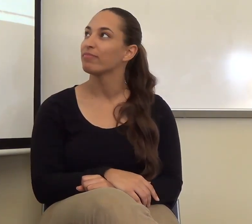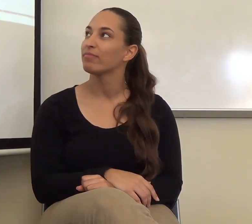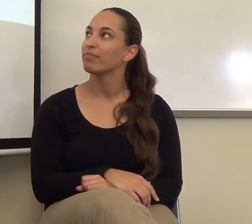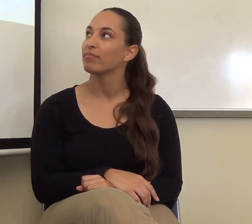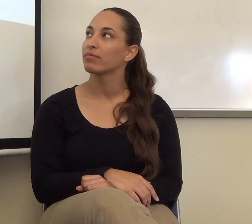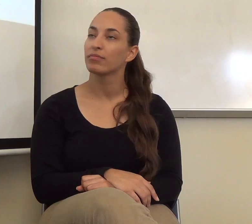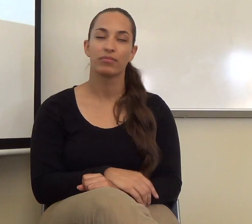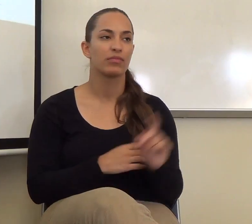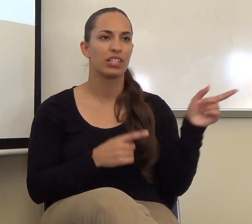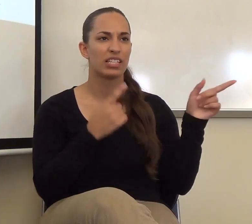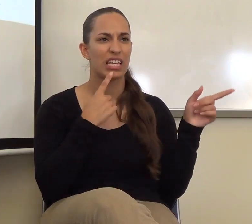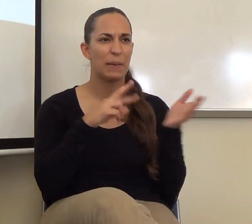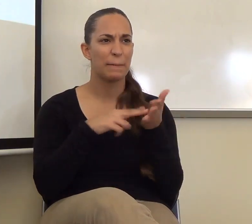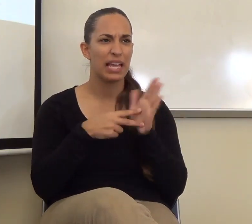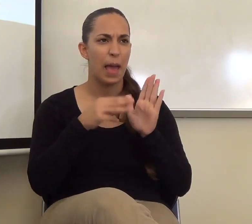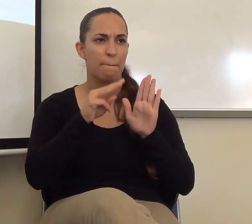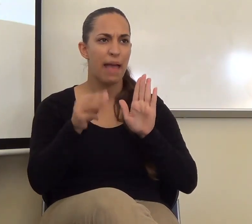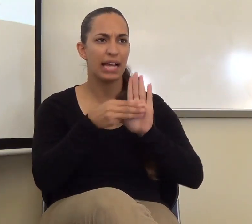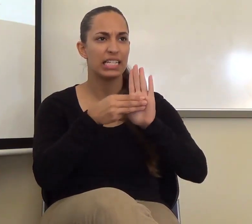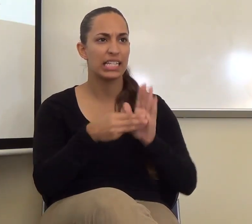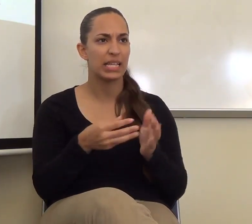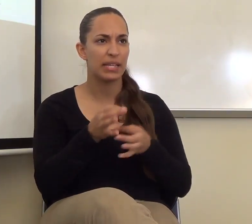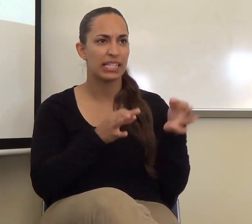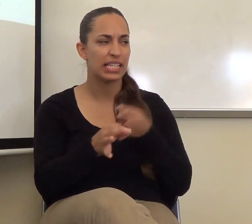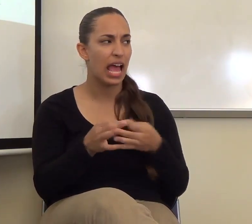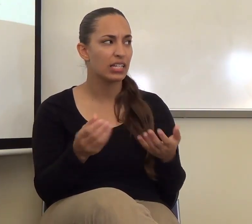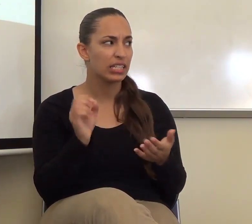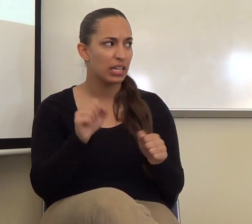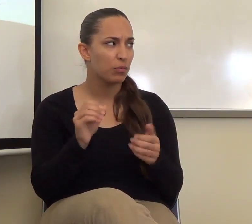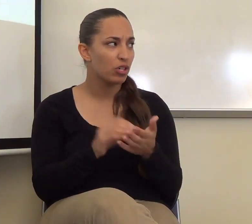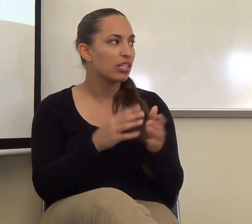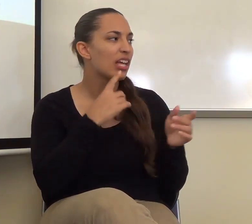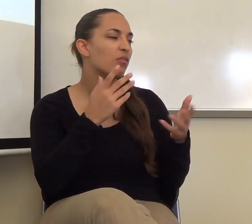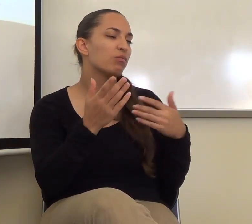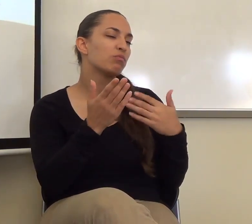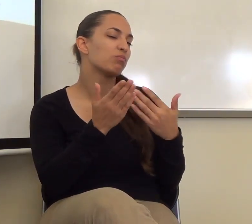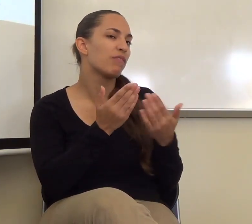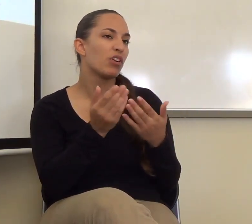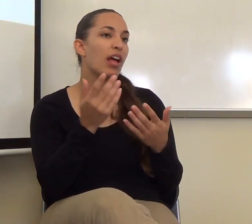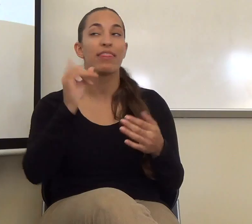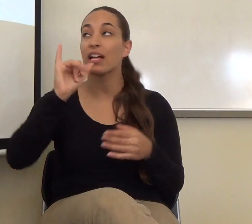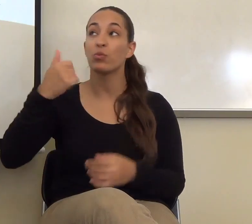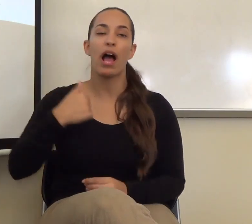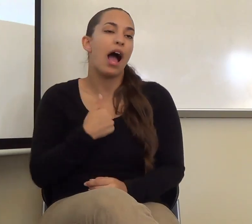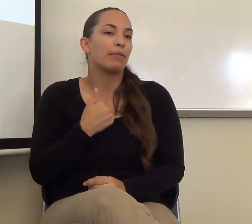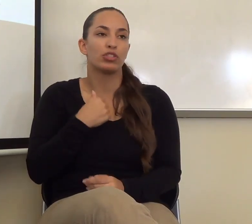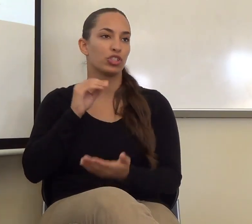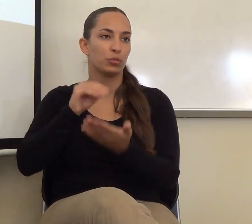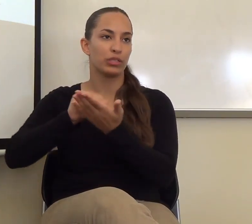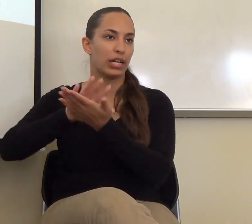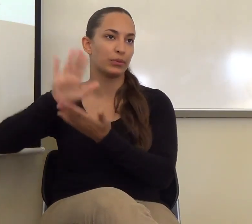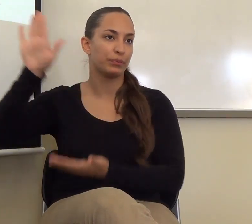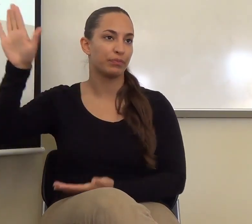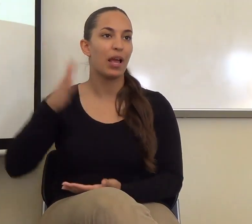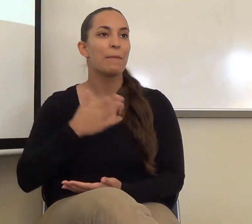What? Would it be magnetism? Well, yeah, whatever you want to What write do you down, define? that's what I'm gonna write down, okay, with my Okay. limited understanding,